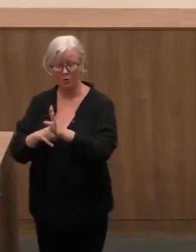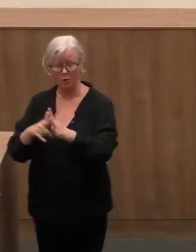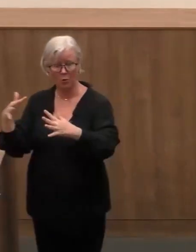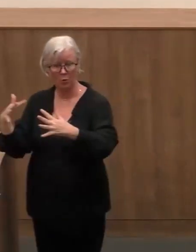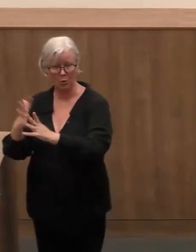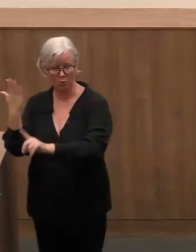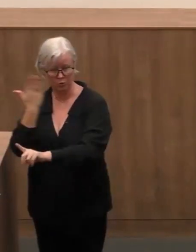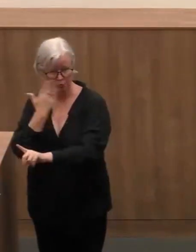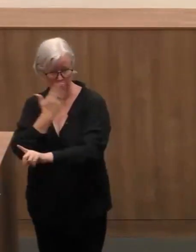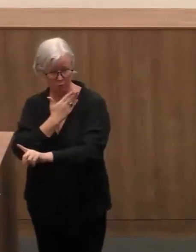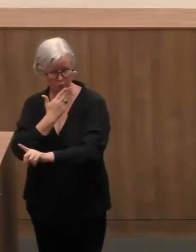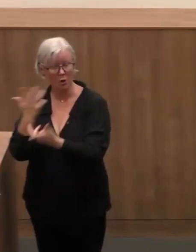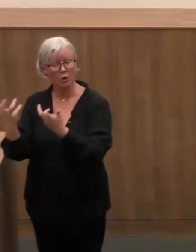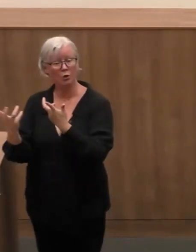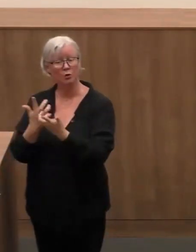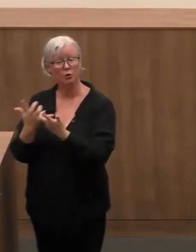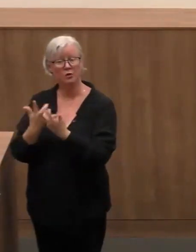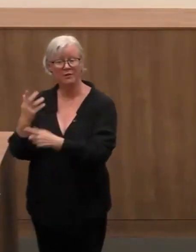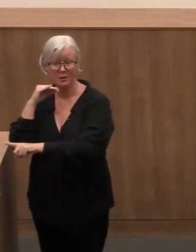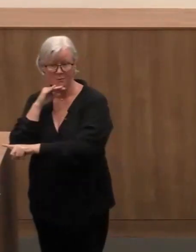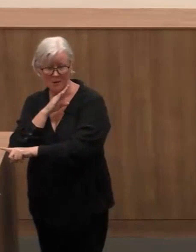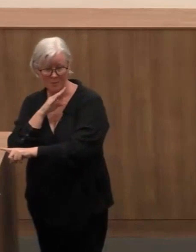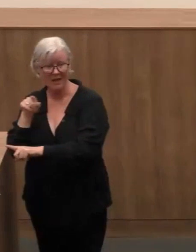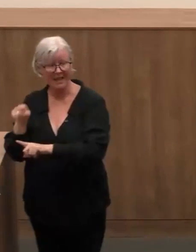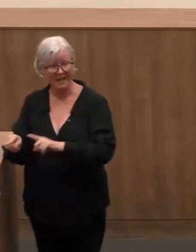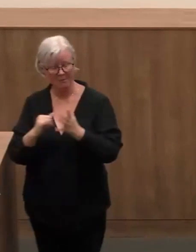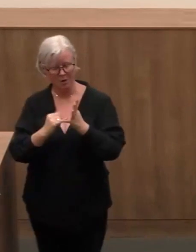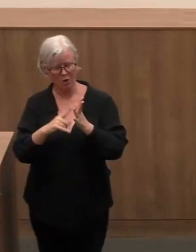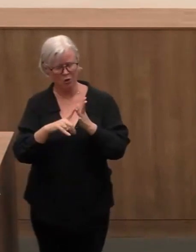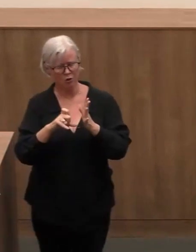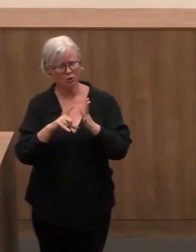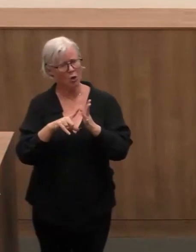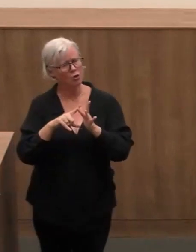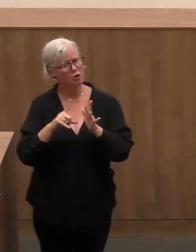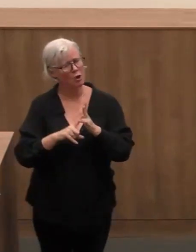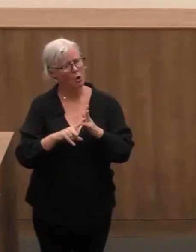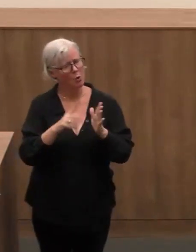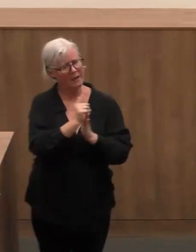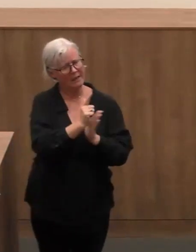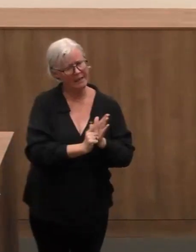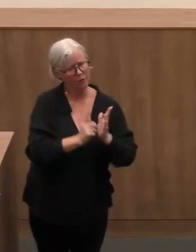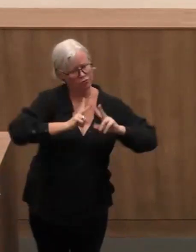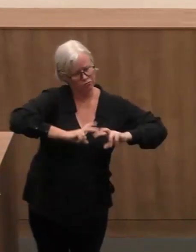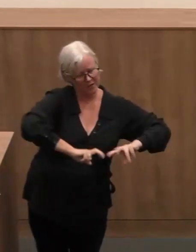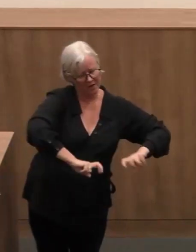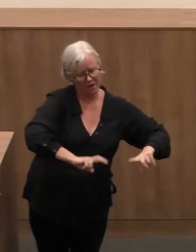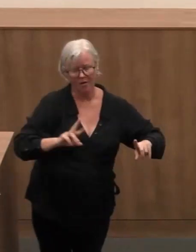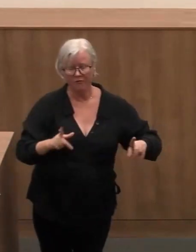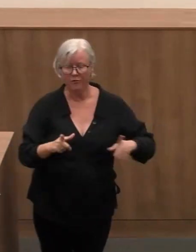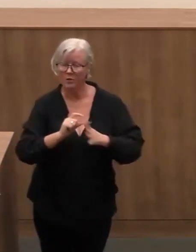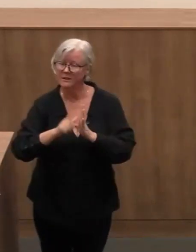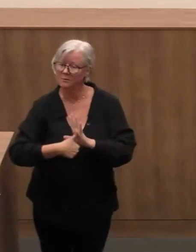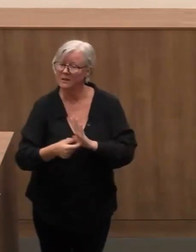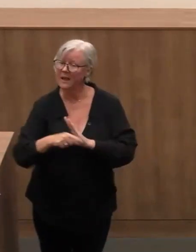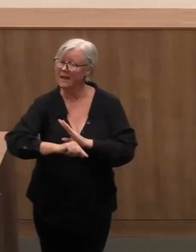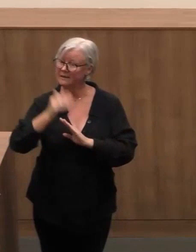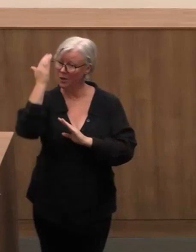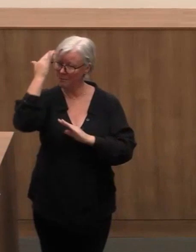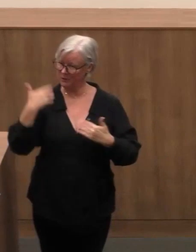of Melbourne. He is a socio-legal researcher who examines disability and mental health law and